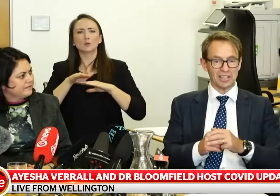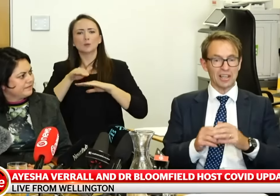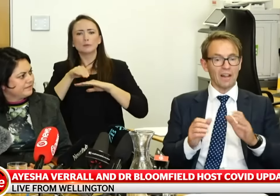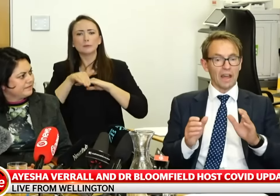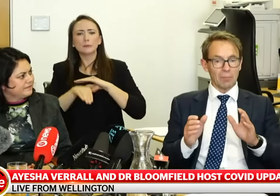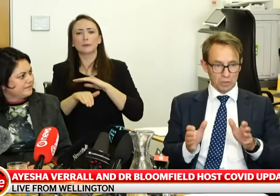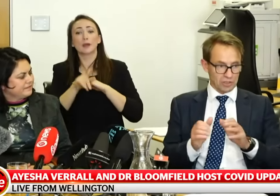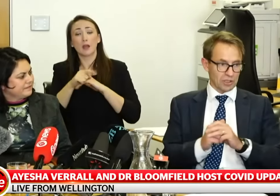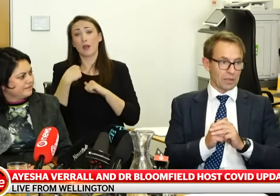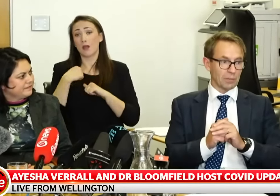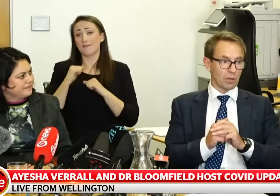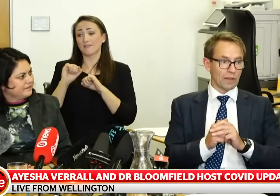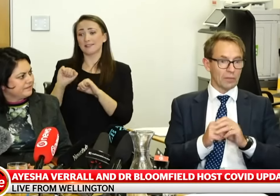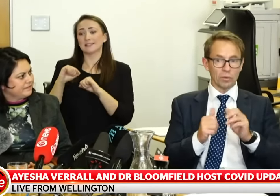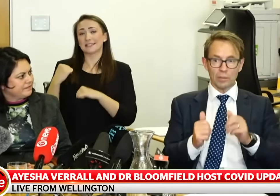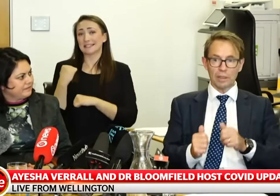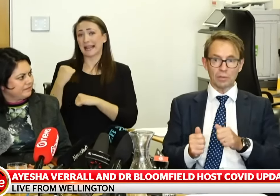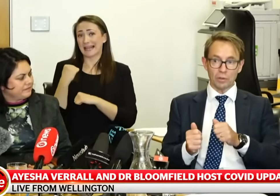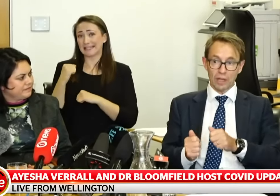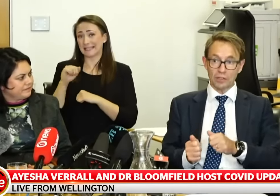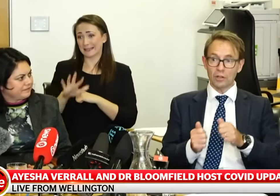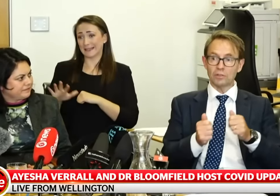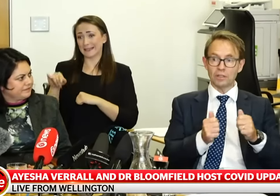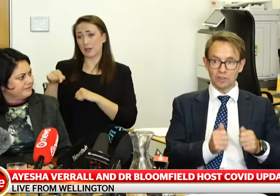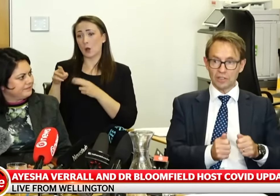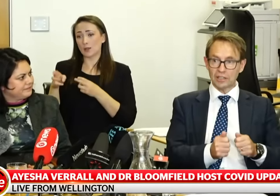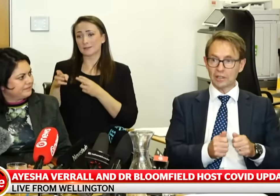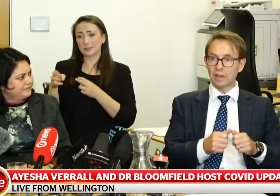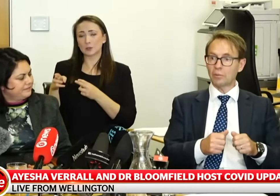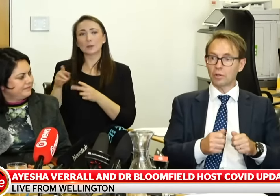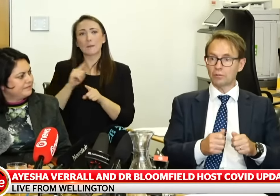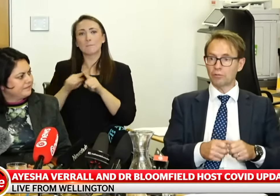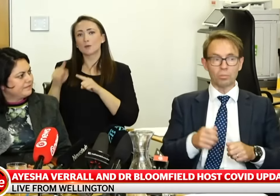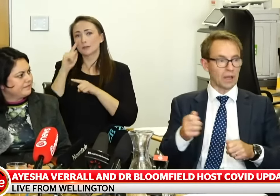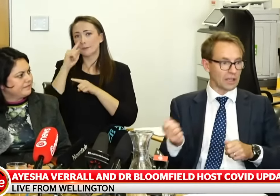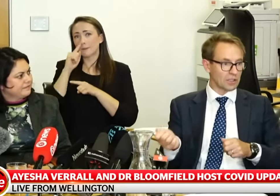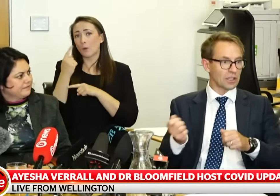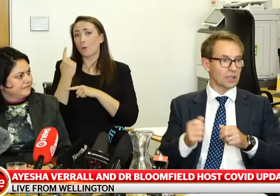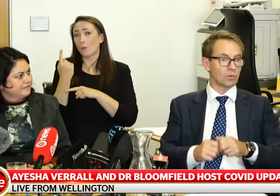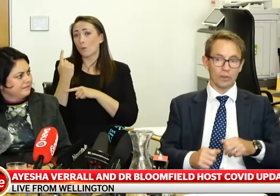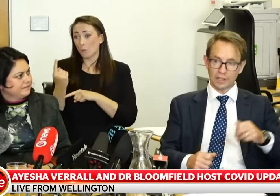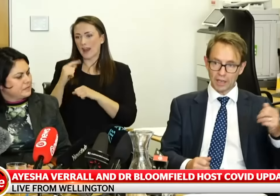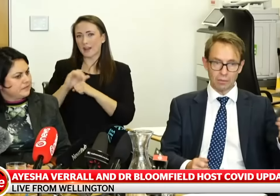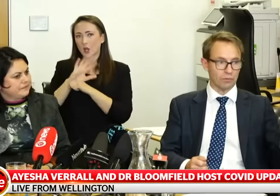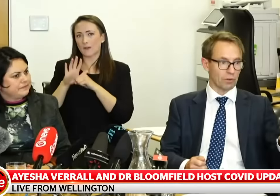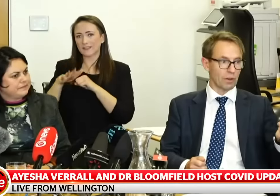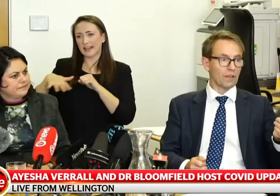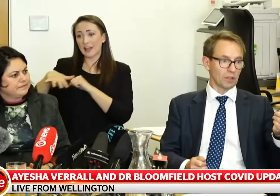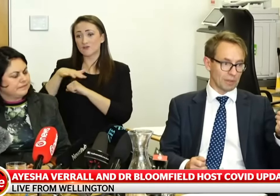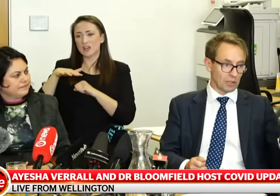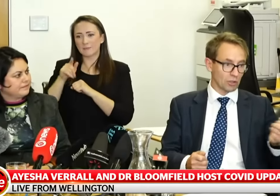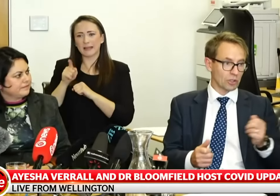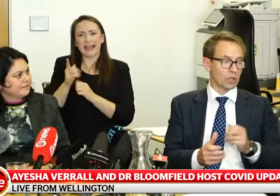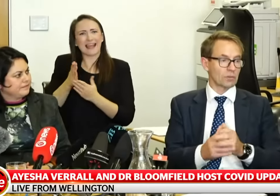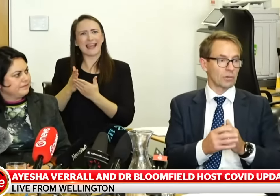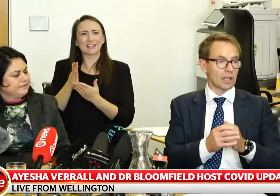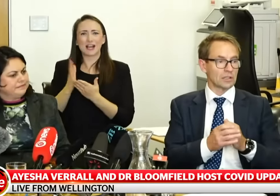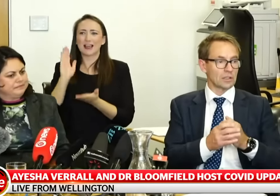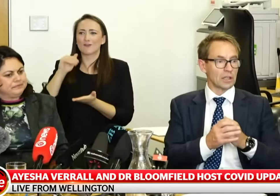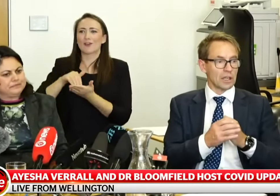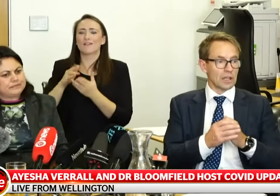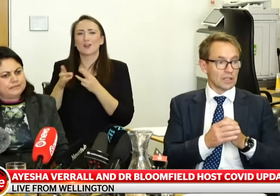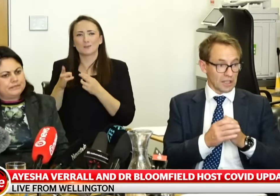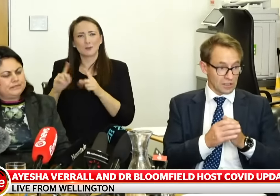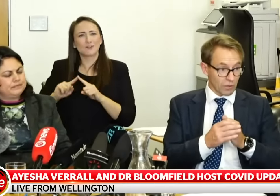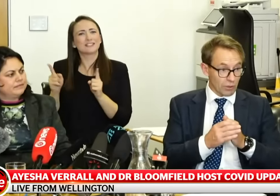fantastic actually. Most of the people on that ward are people who had COVID. Incidentally, they were in for planned care or they came in for something non-COVID